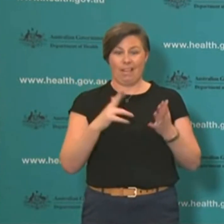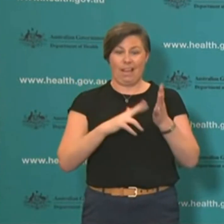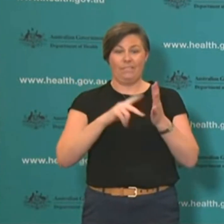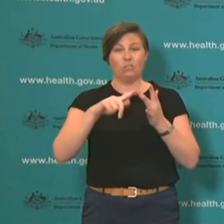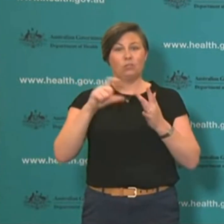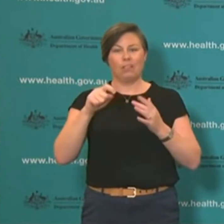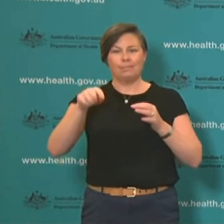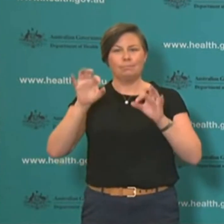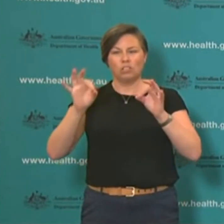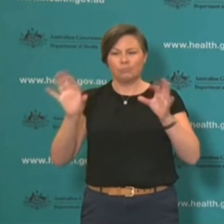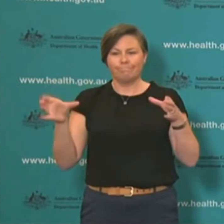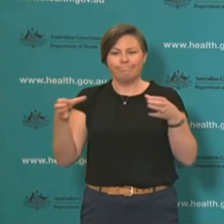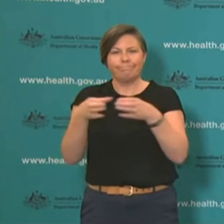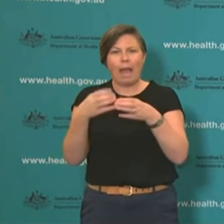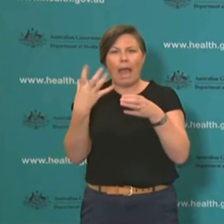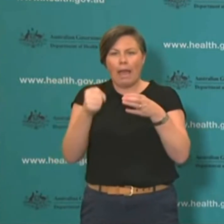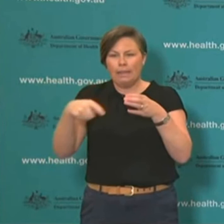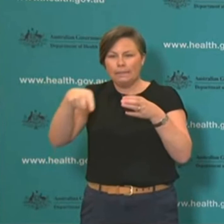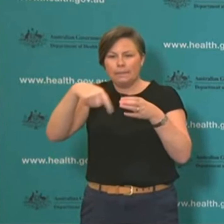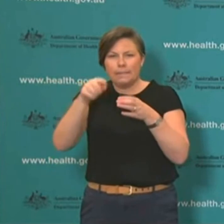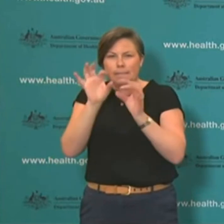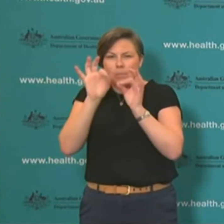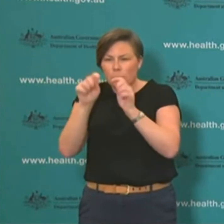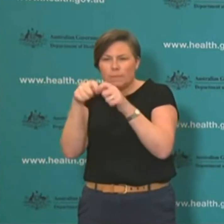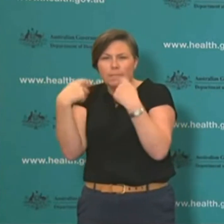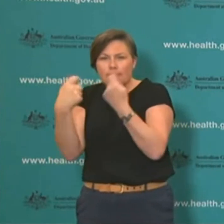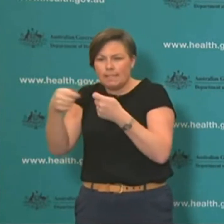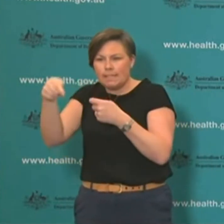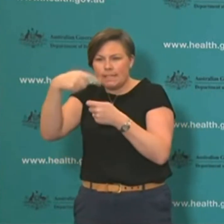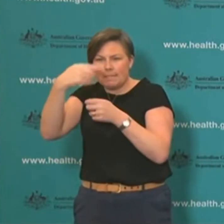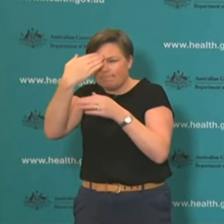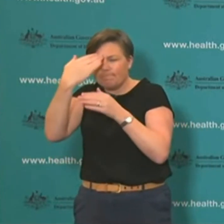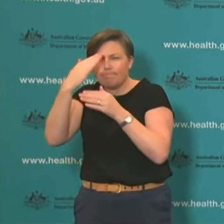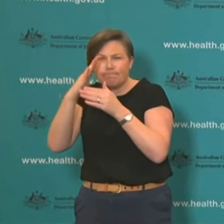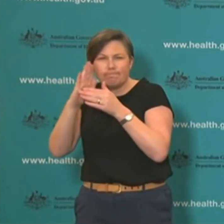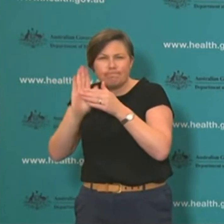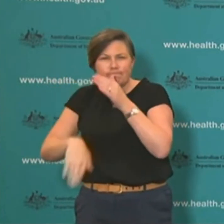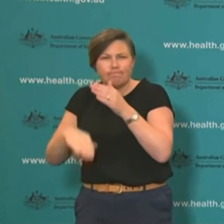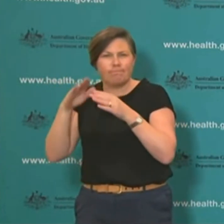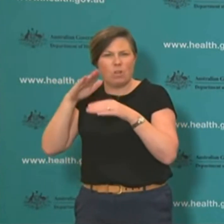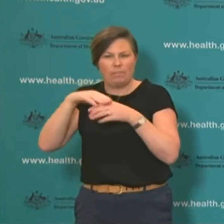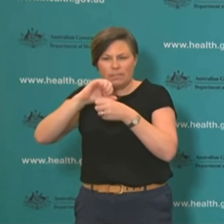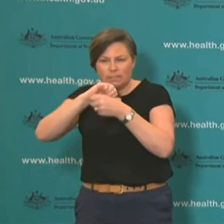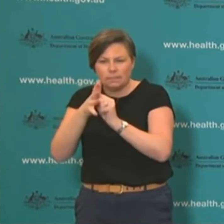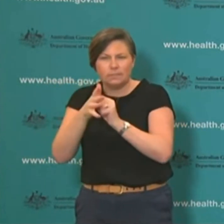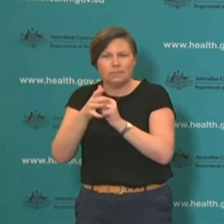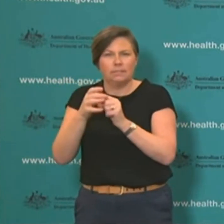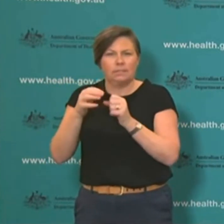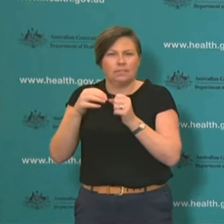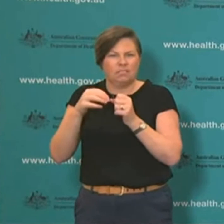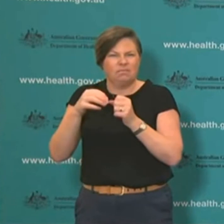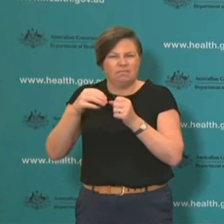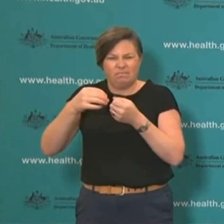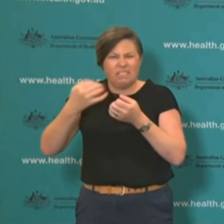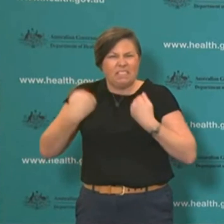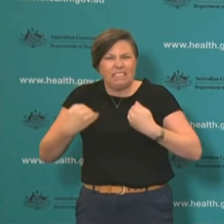Victorian Aged Care Response Centre, there's an Epidemic Intelligence Unit, several senior epidemiologists seconded by the Commonwealth to